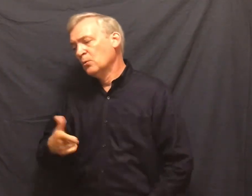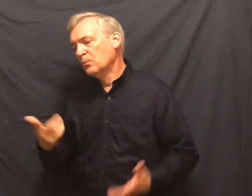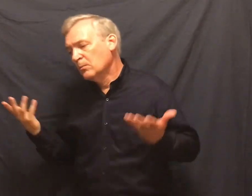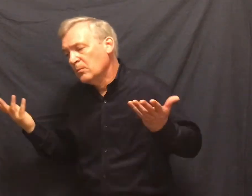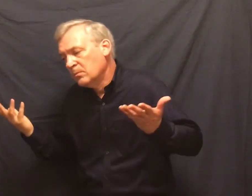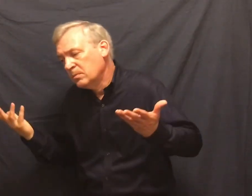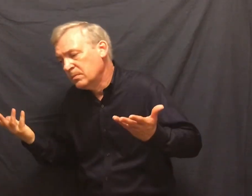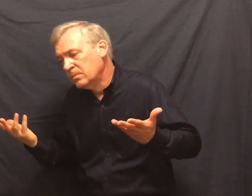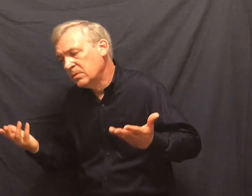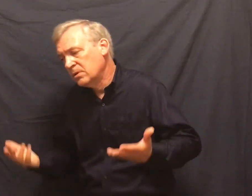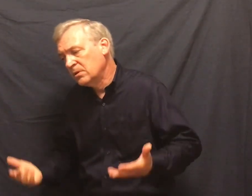Come on with me.